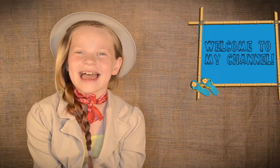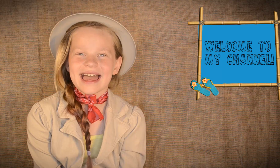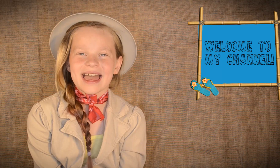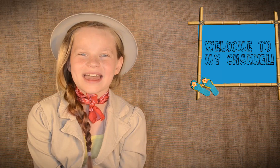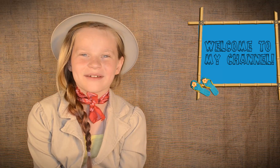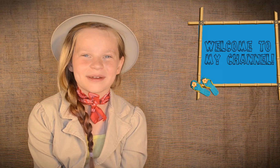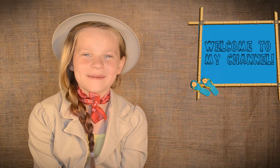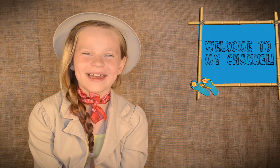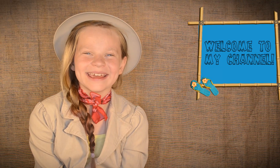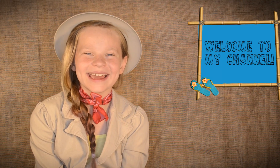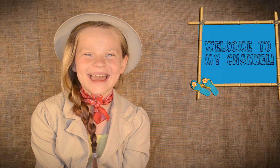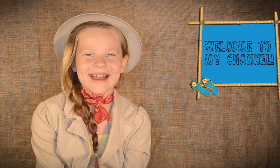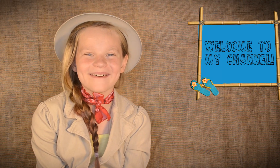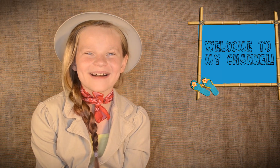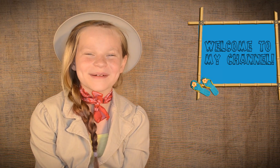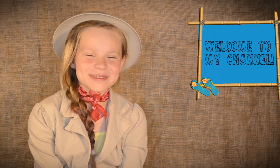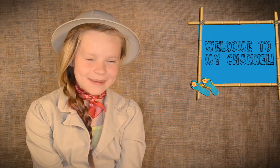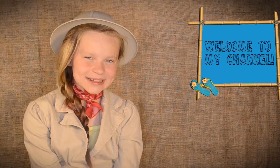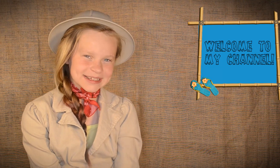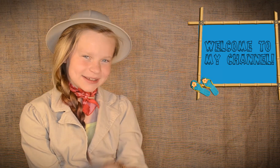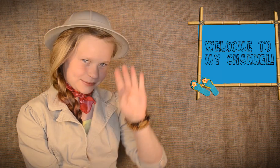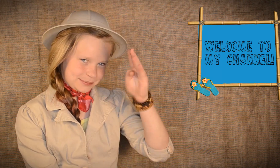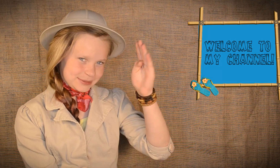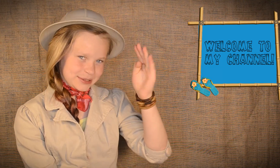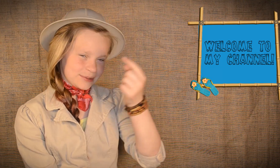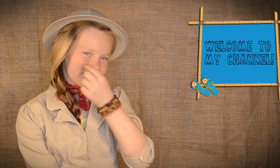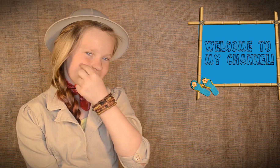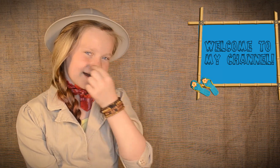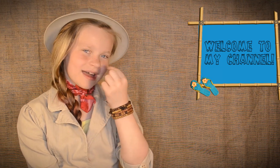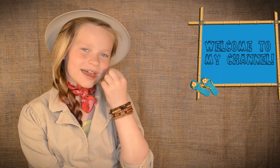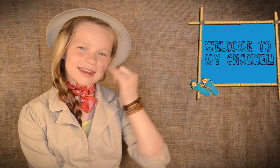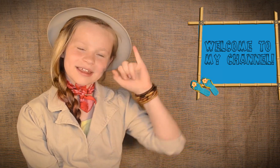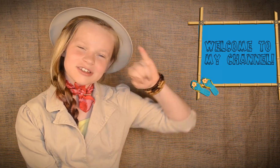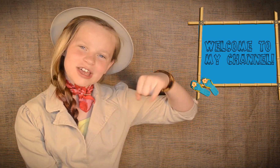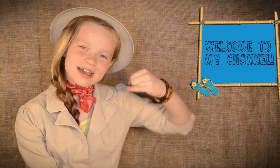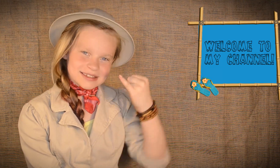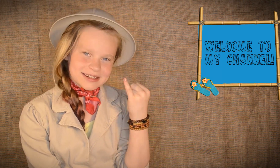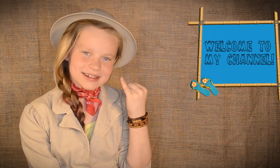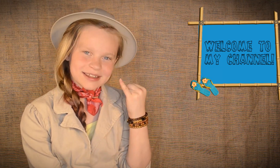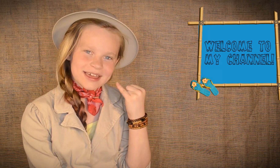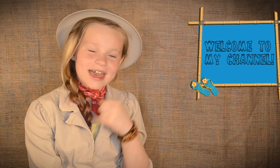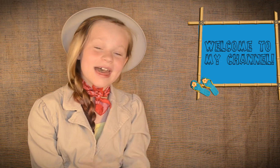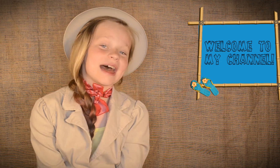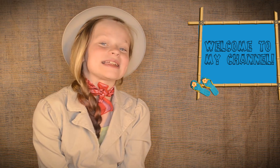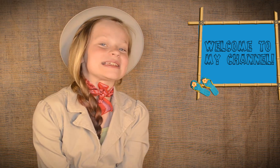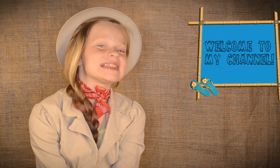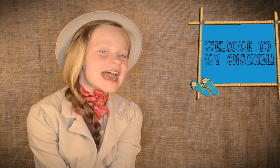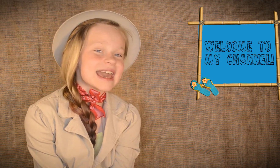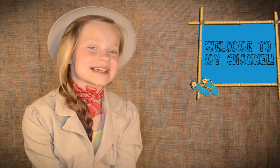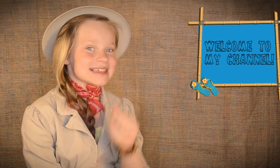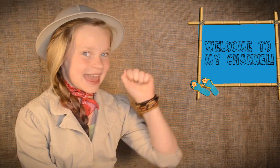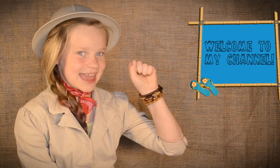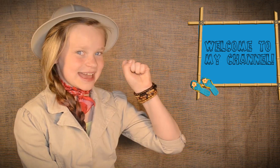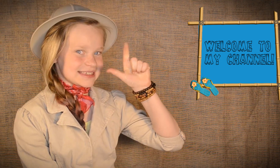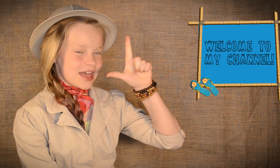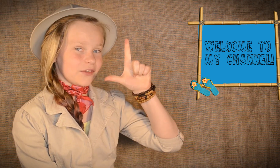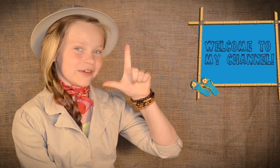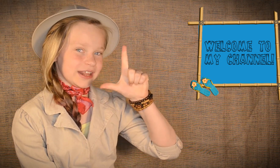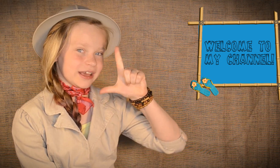Hi everybody, and welcome to my channel, Blue Eye Jackson. Today's ASL video